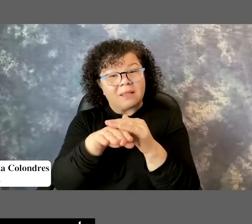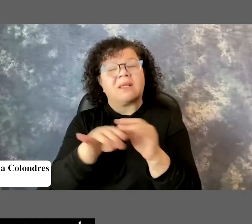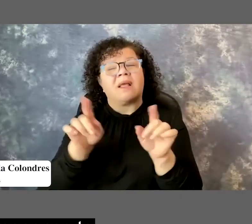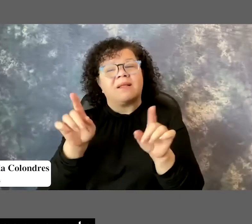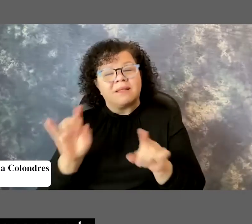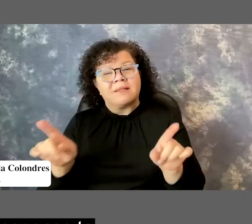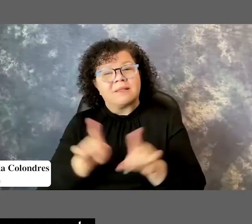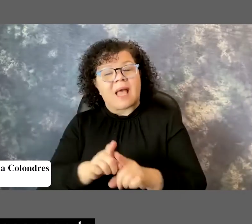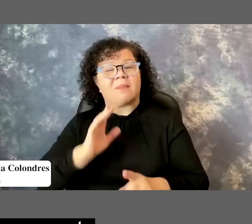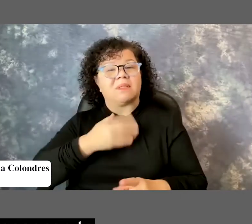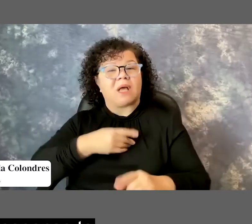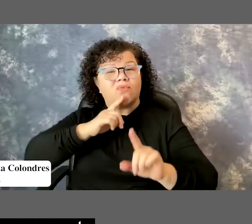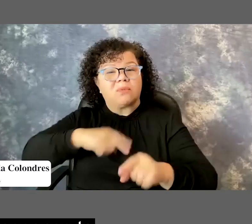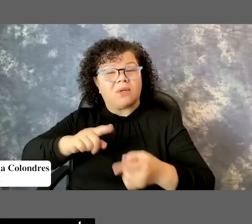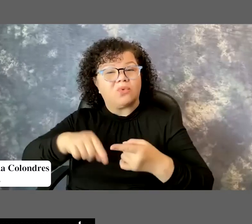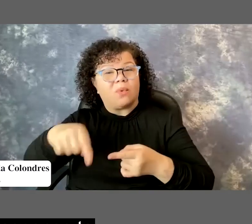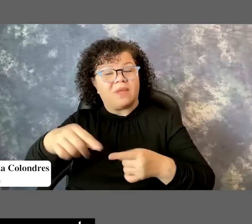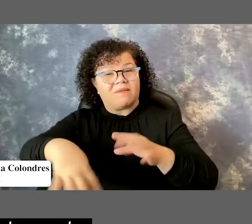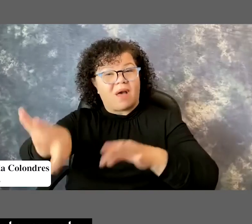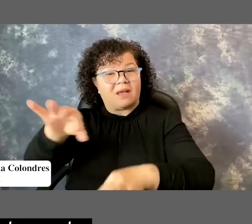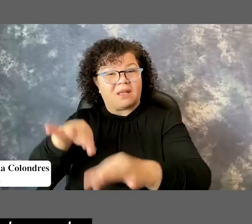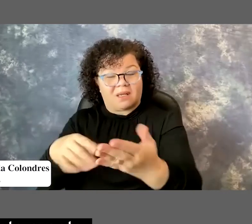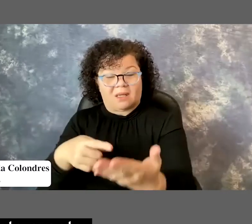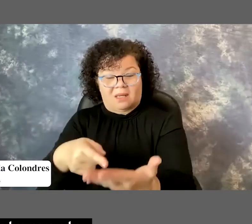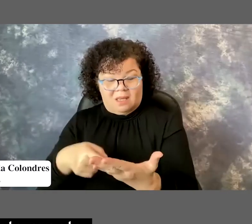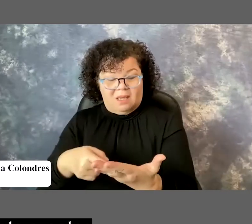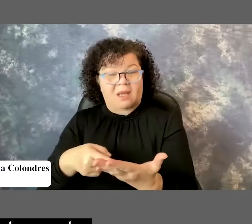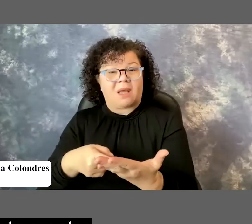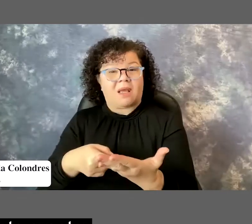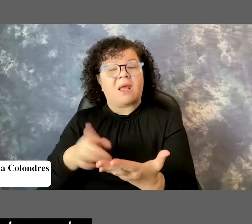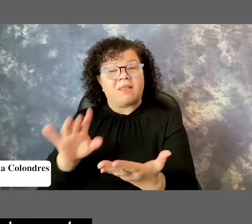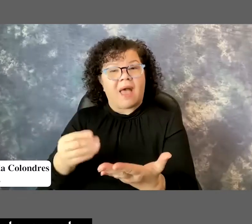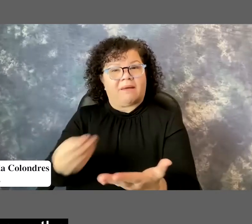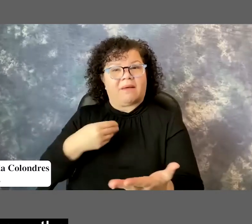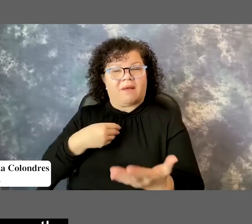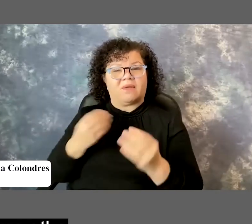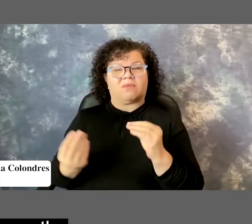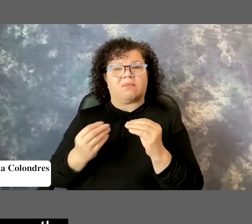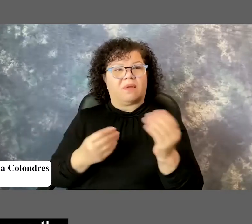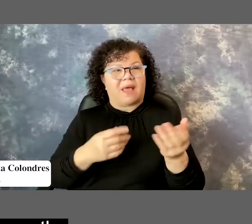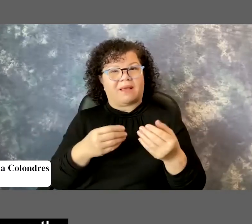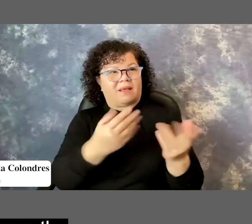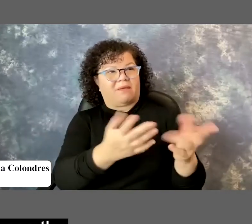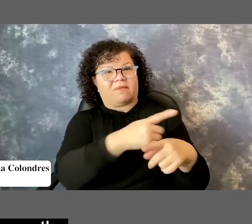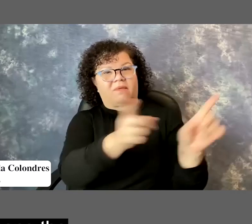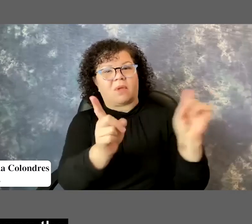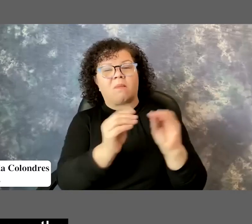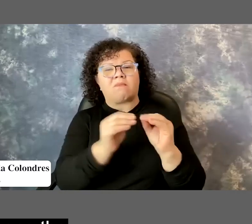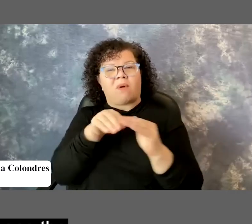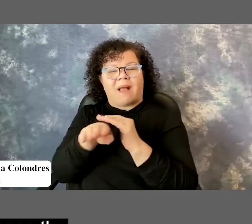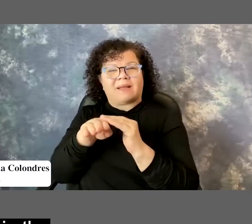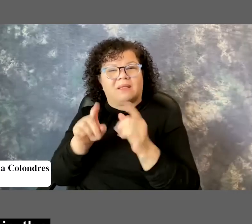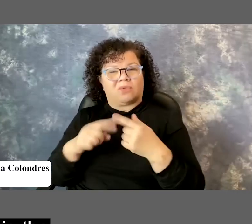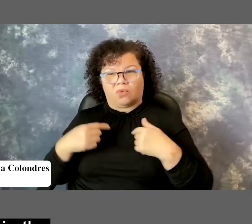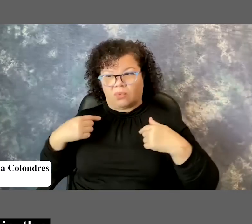response to these findings create greater access to us among the organizations and the communities